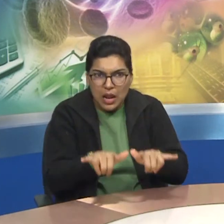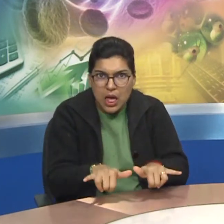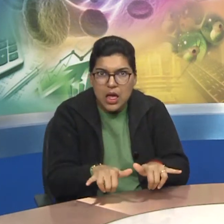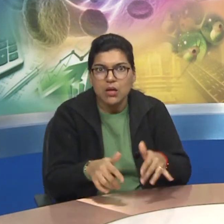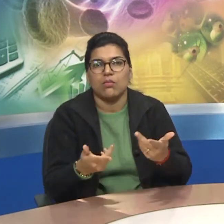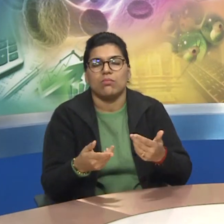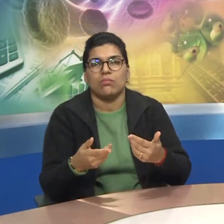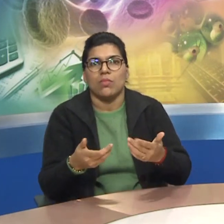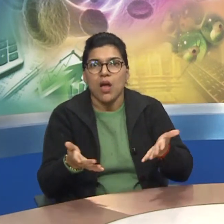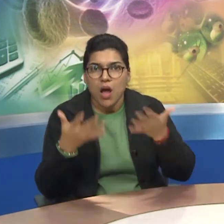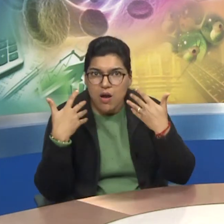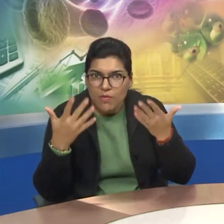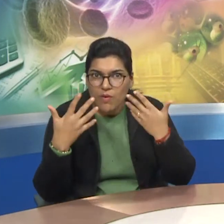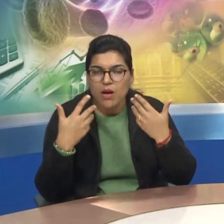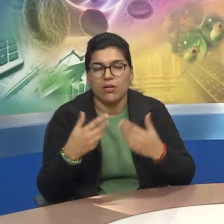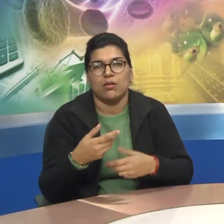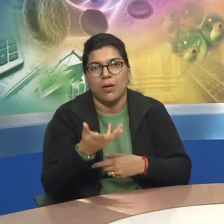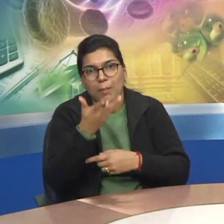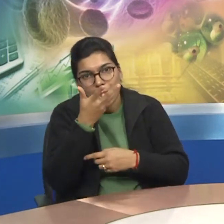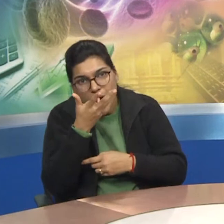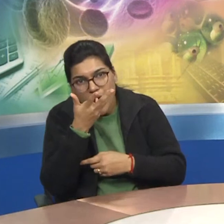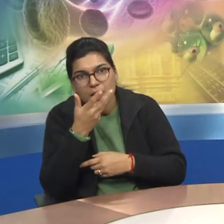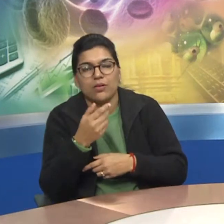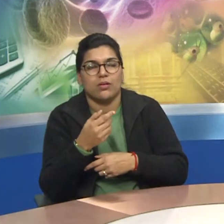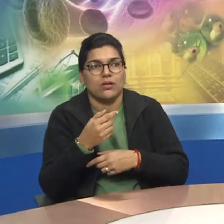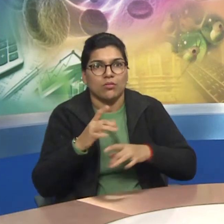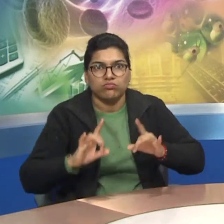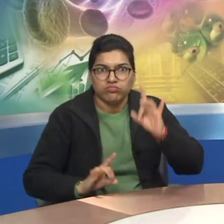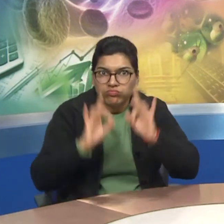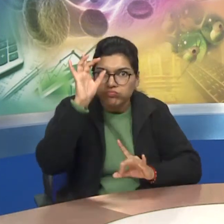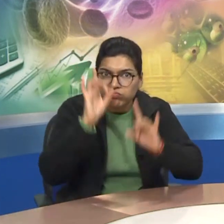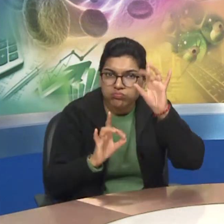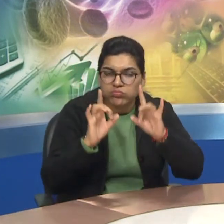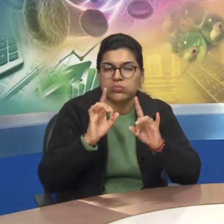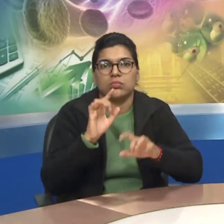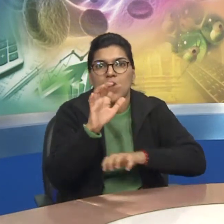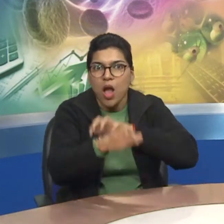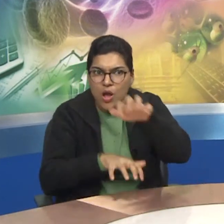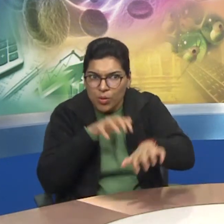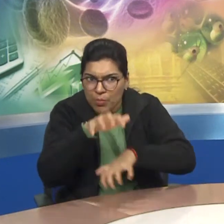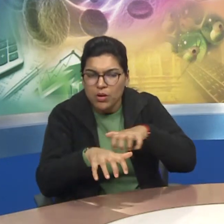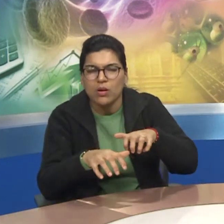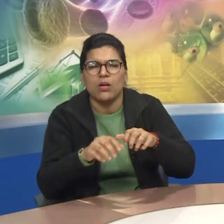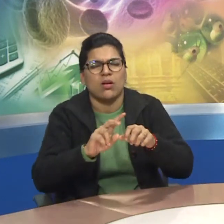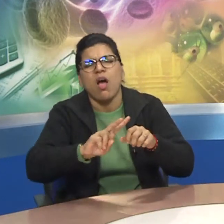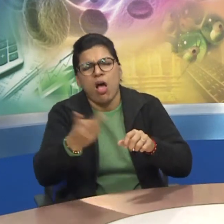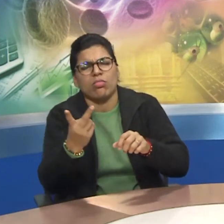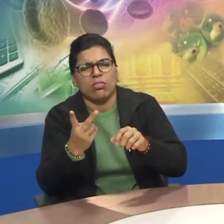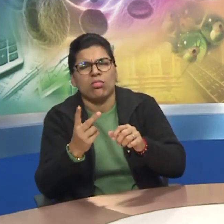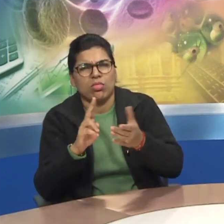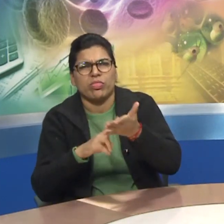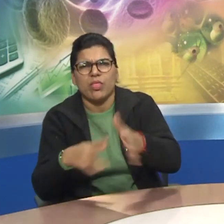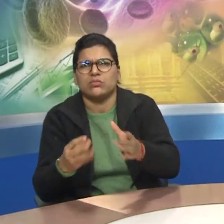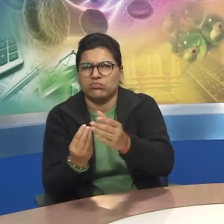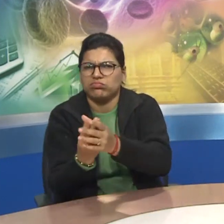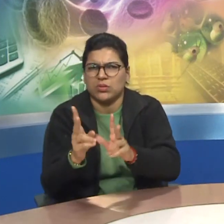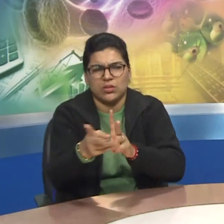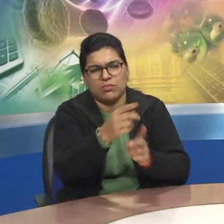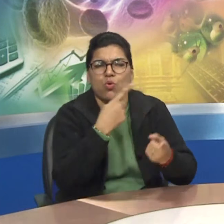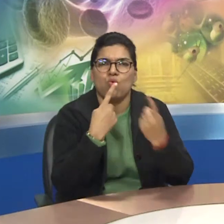The first three stanzas talk about caring for the land, air,